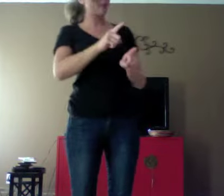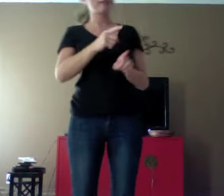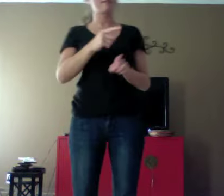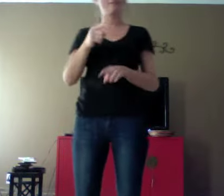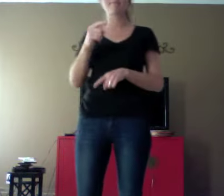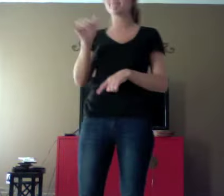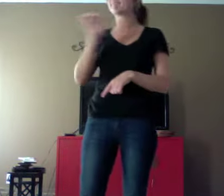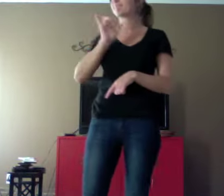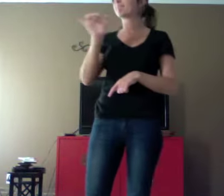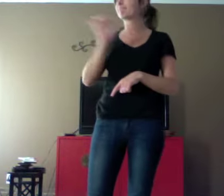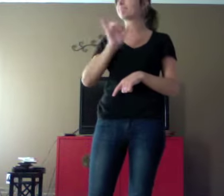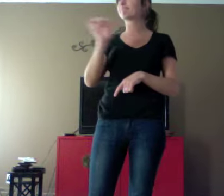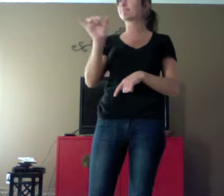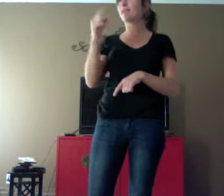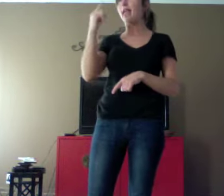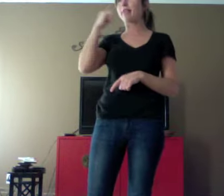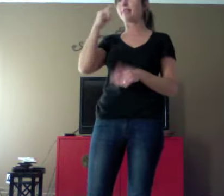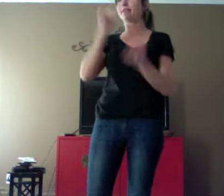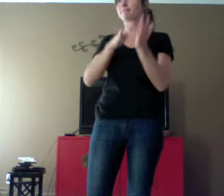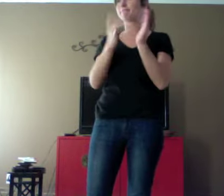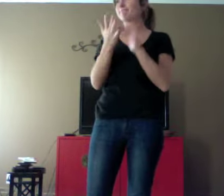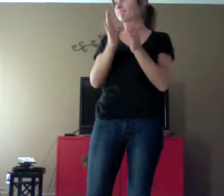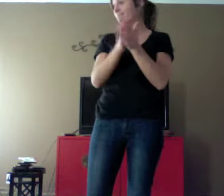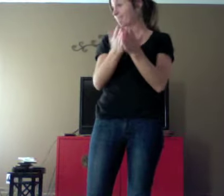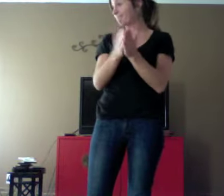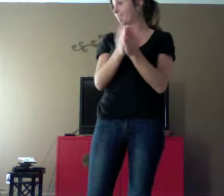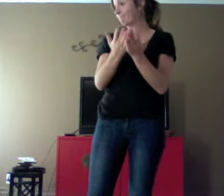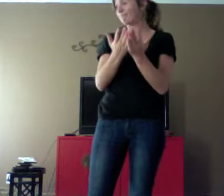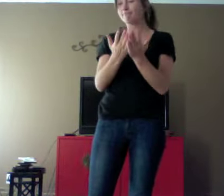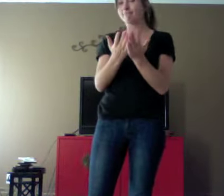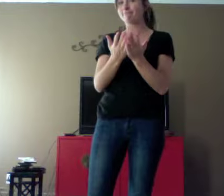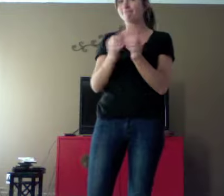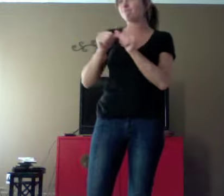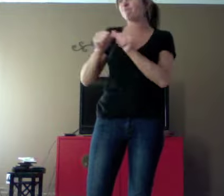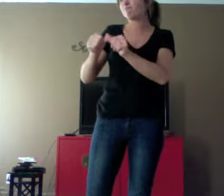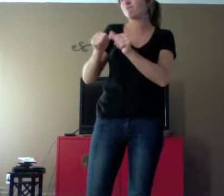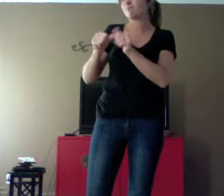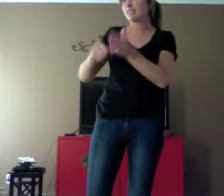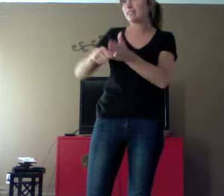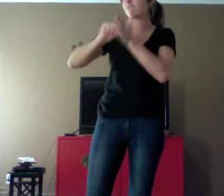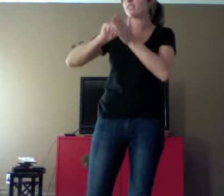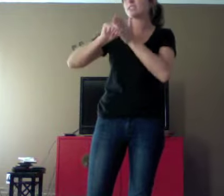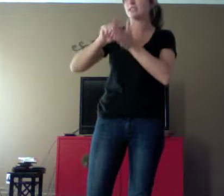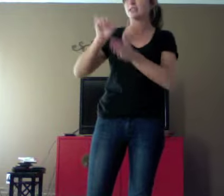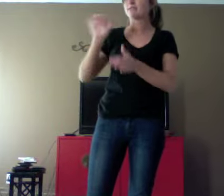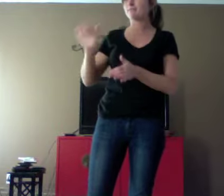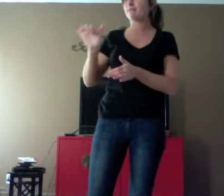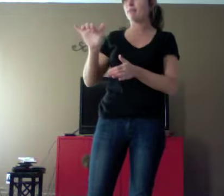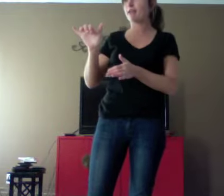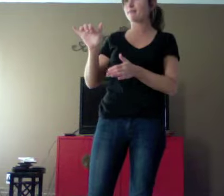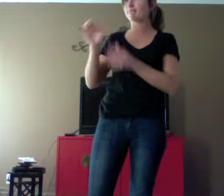emphasizes that. That when the husband and wife stand before God at the judgment seat of Christ, I believe primarily